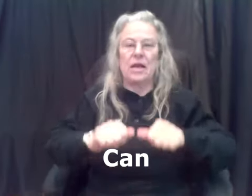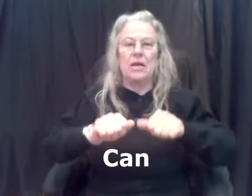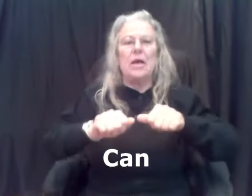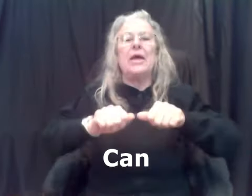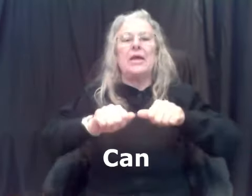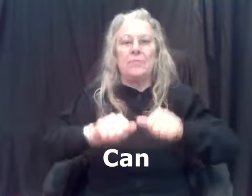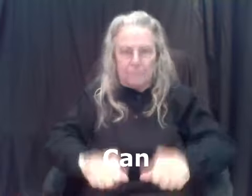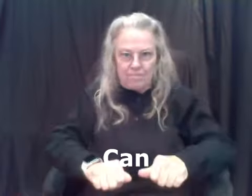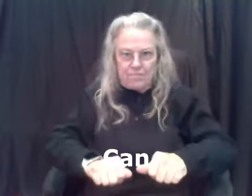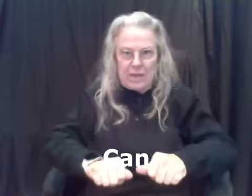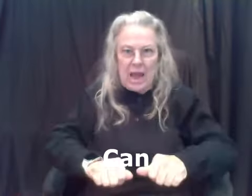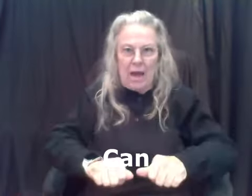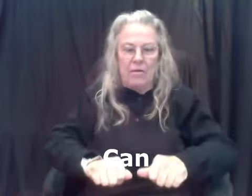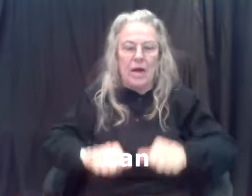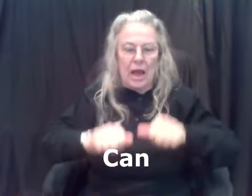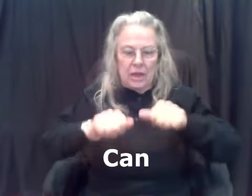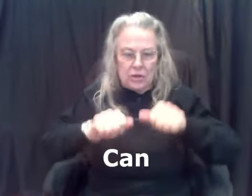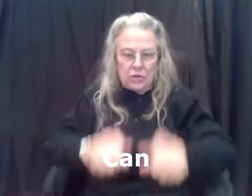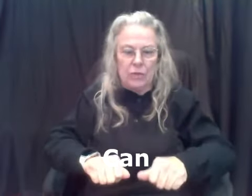now I can do it